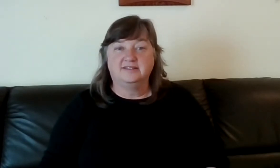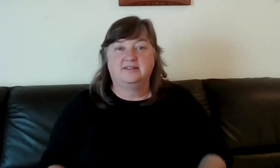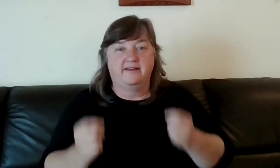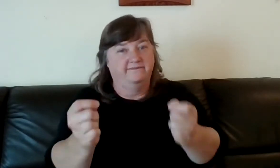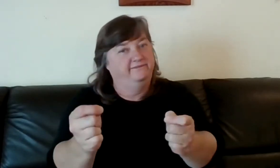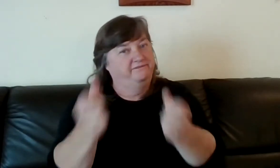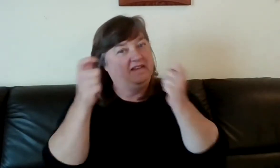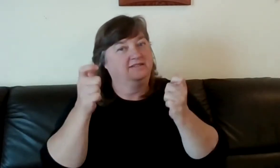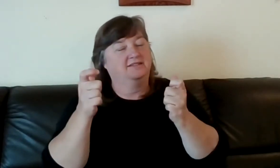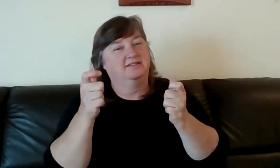Fast, fast,